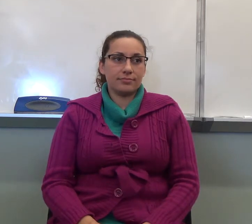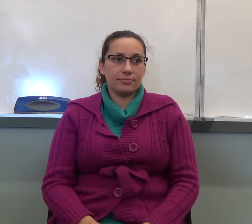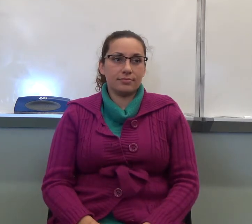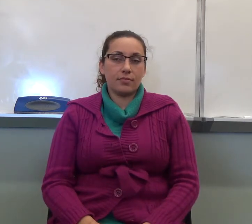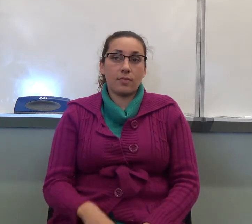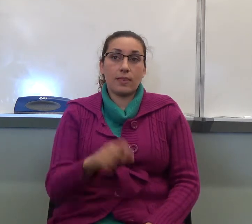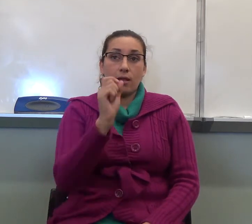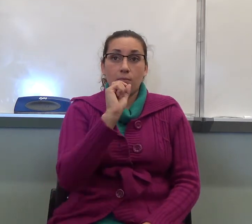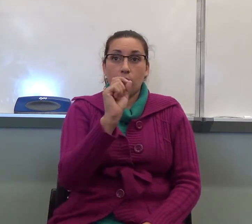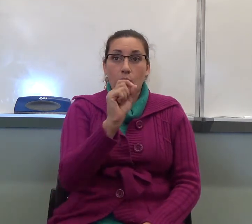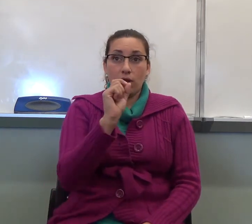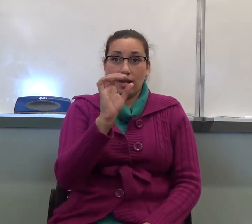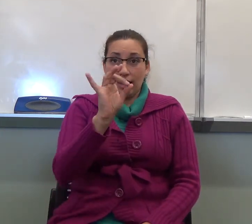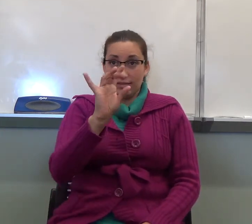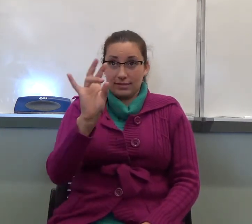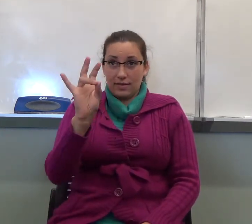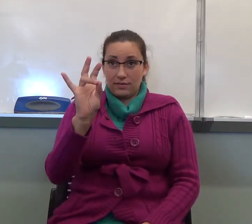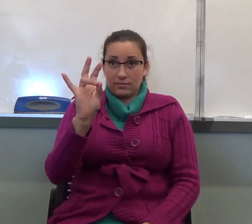likewise, 0.87 lies in this range too.